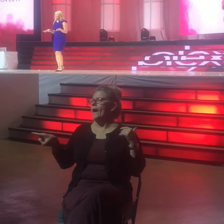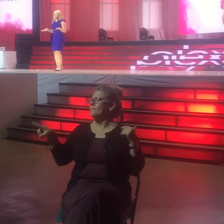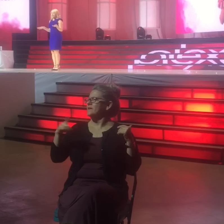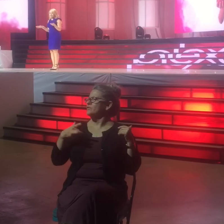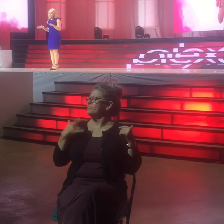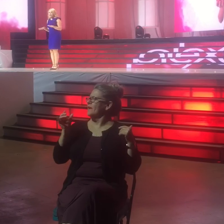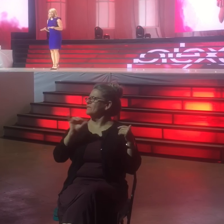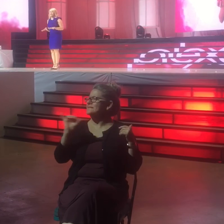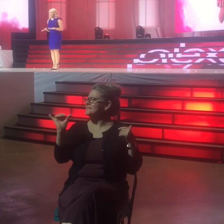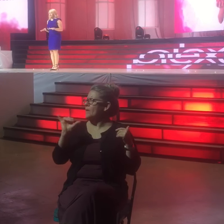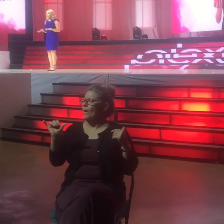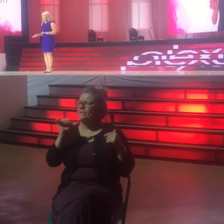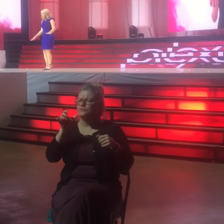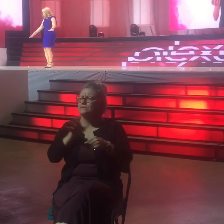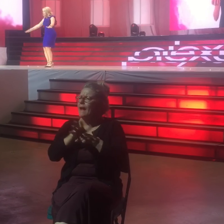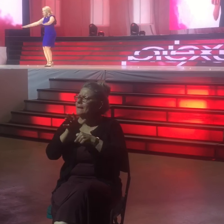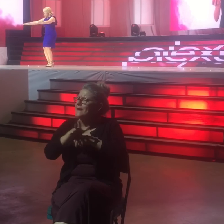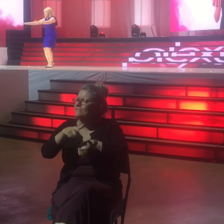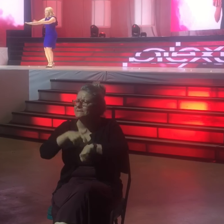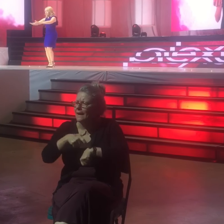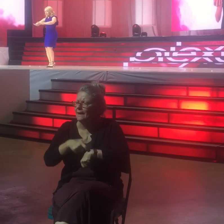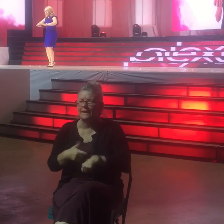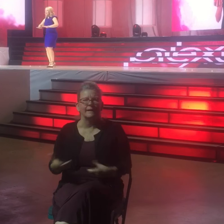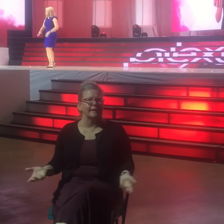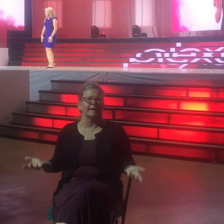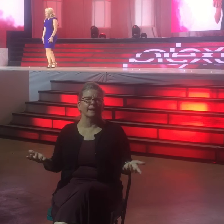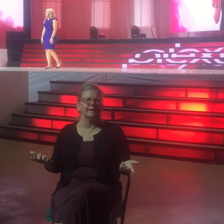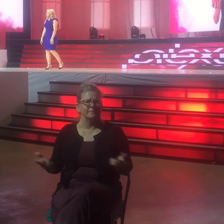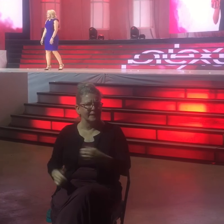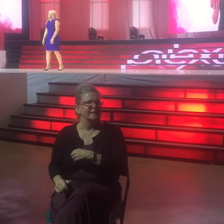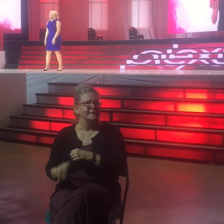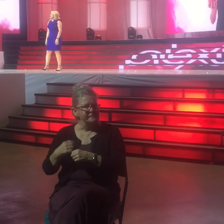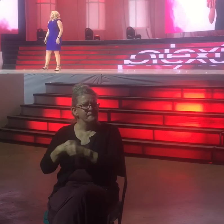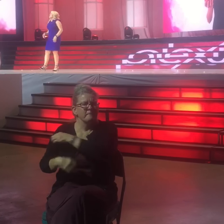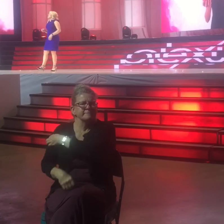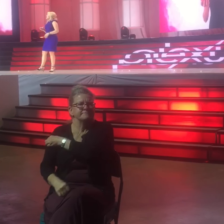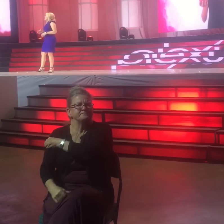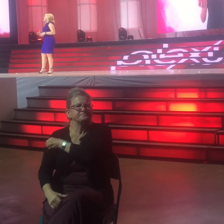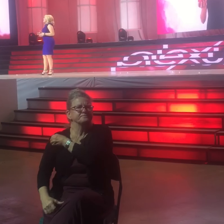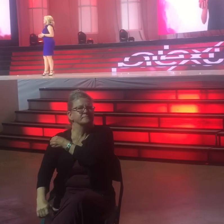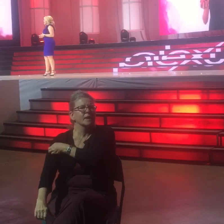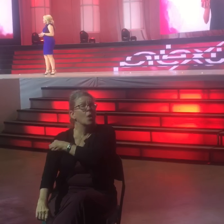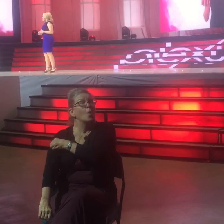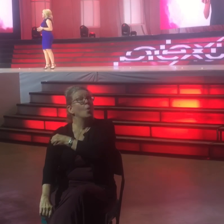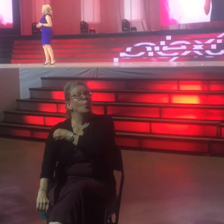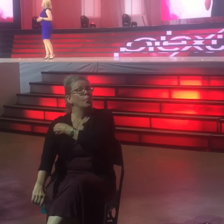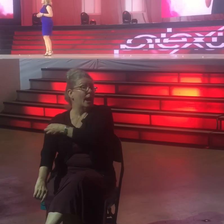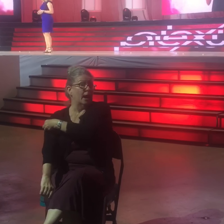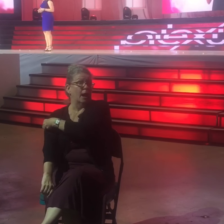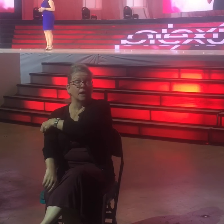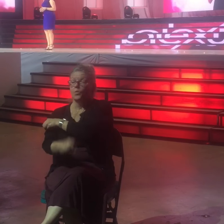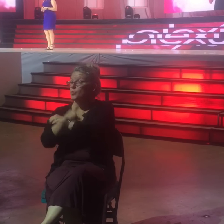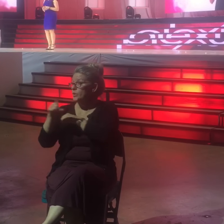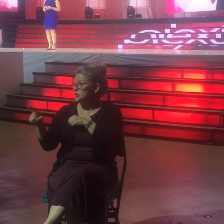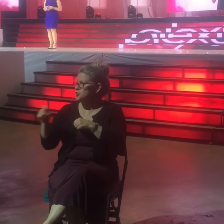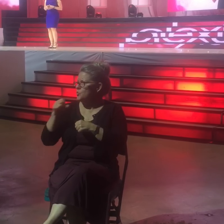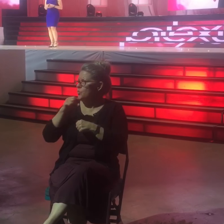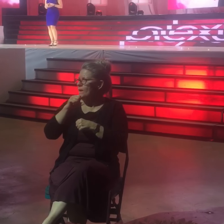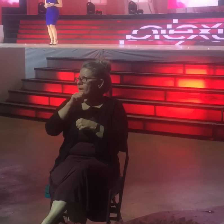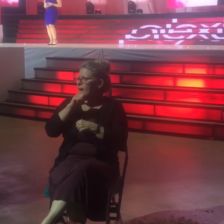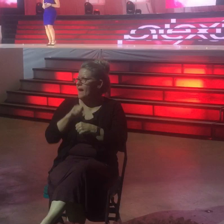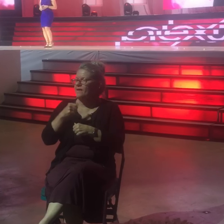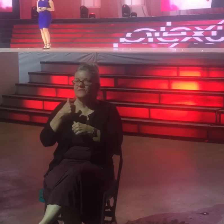way, understanding that kind of groove, especially those of you on the floor, right? Well, wouldn't you love to have someone who could